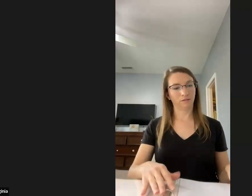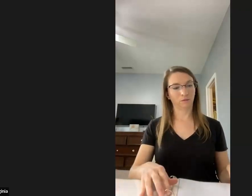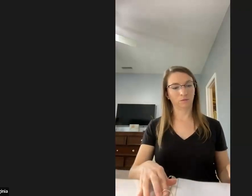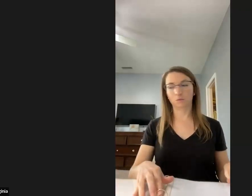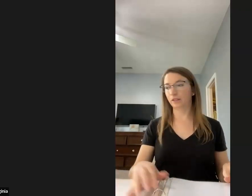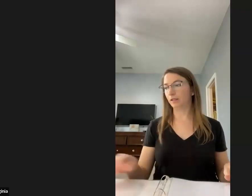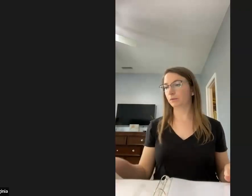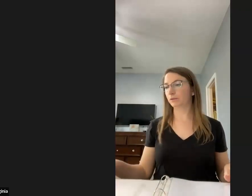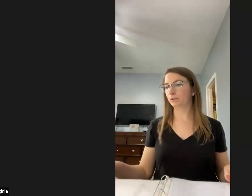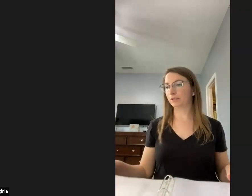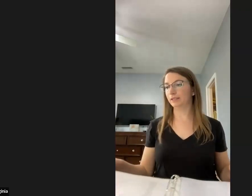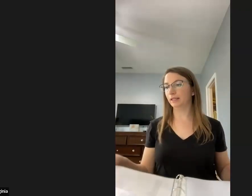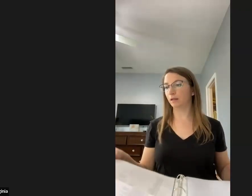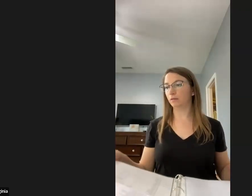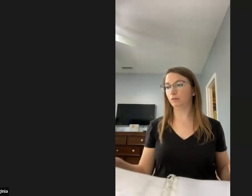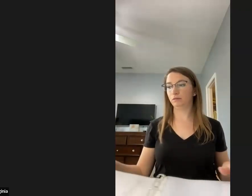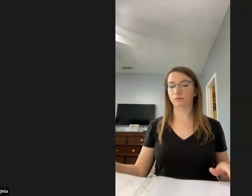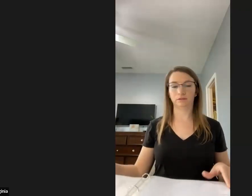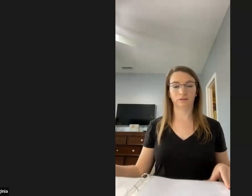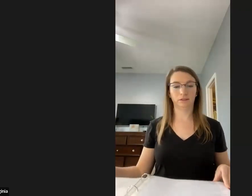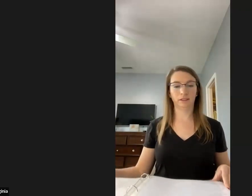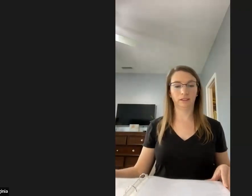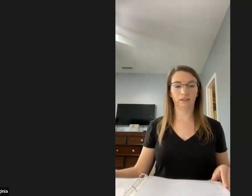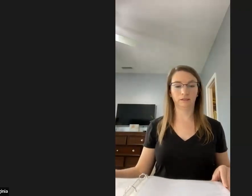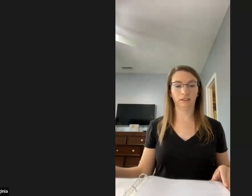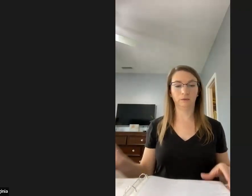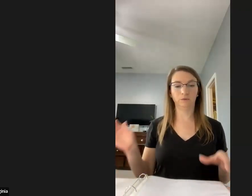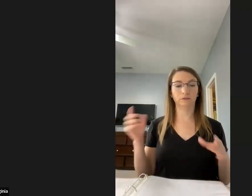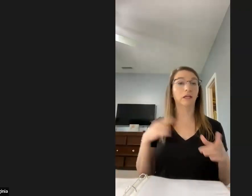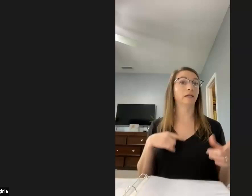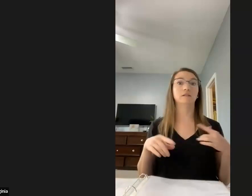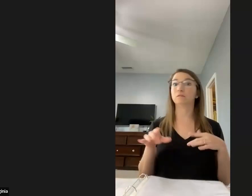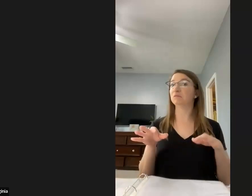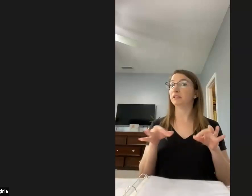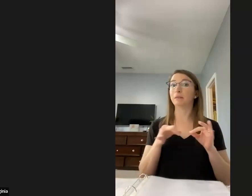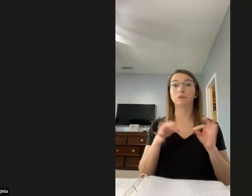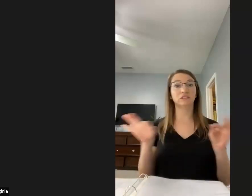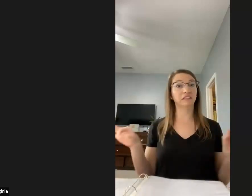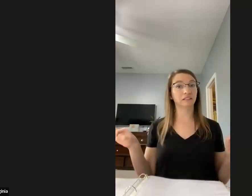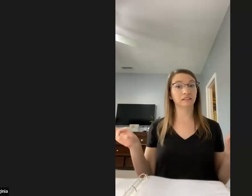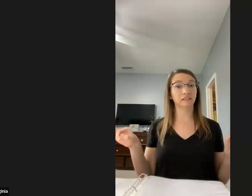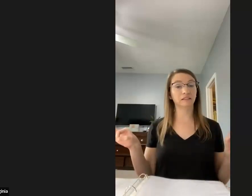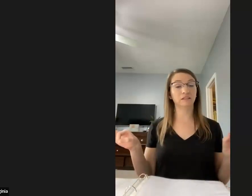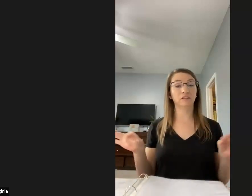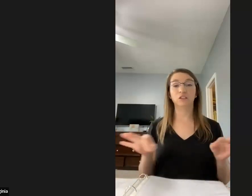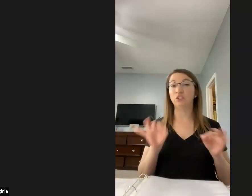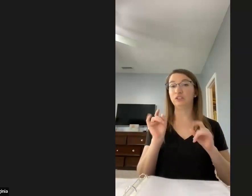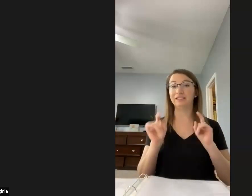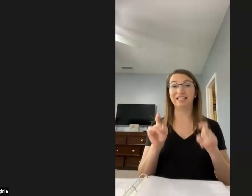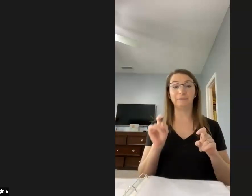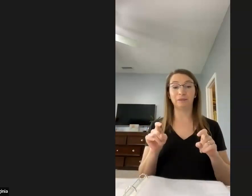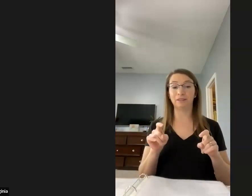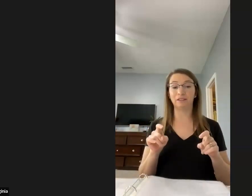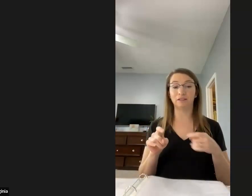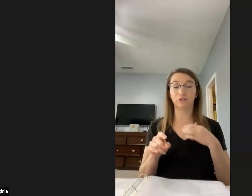So what I will do right now is I will sign some sample sentences. You can type them in the